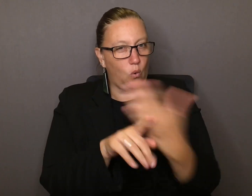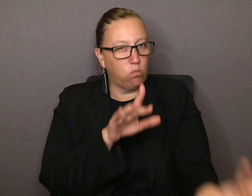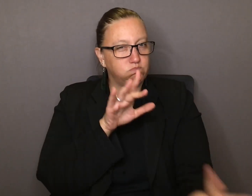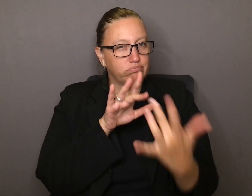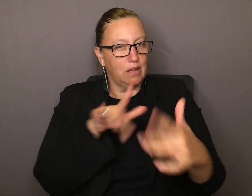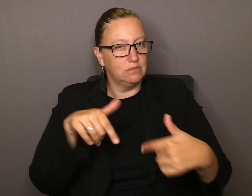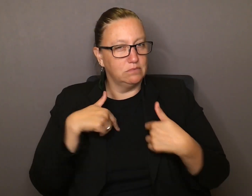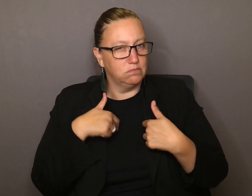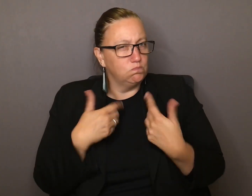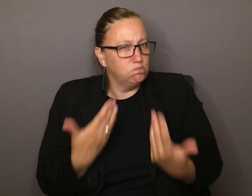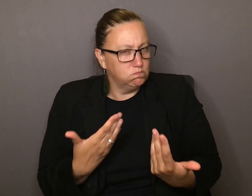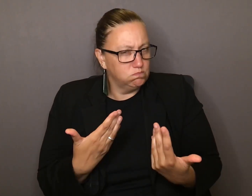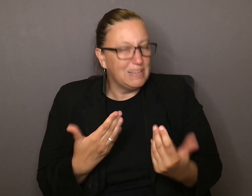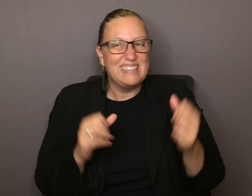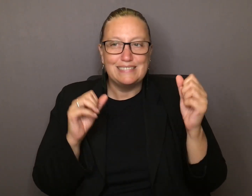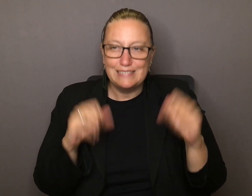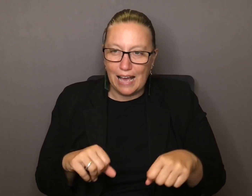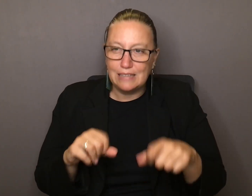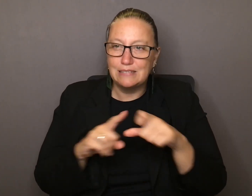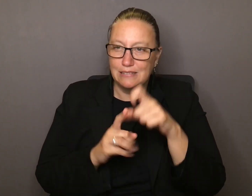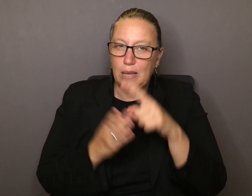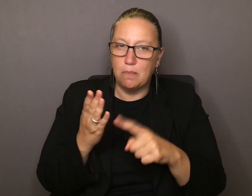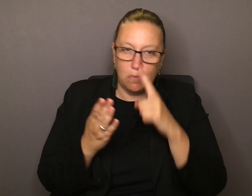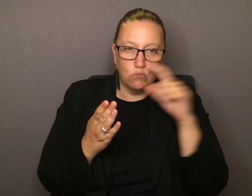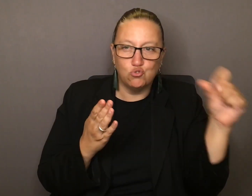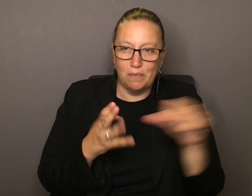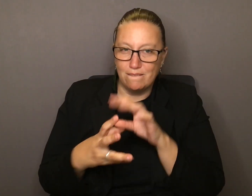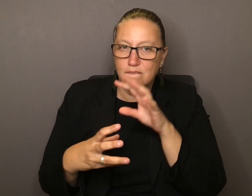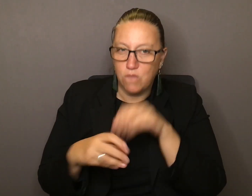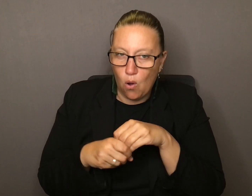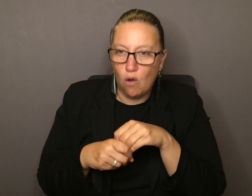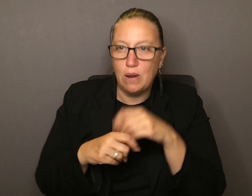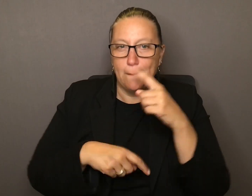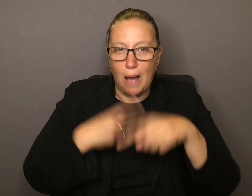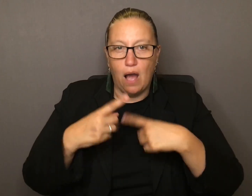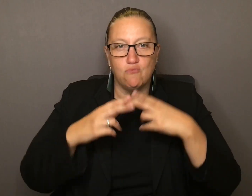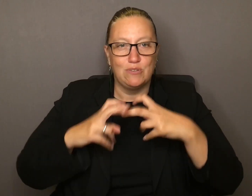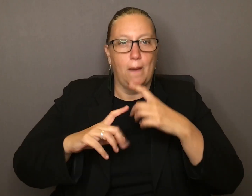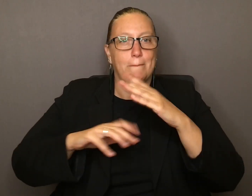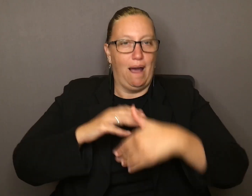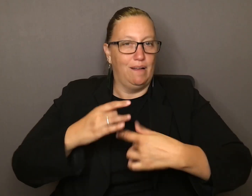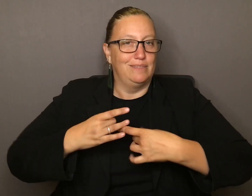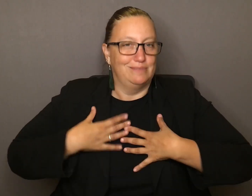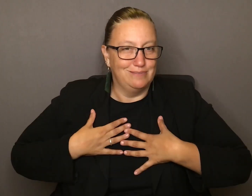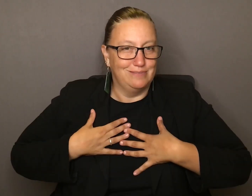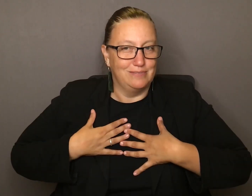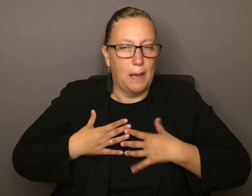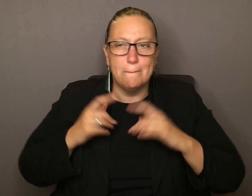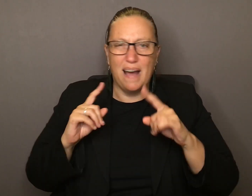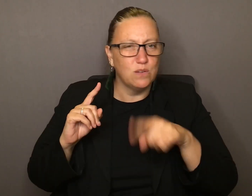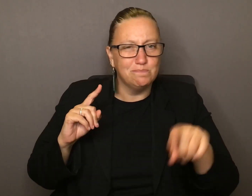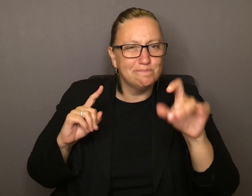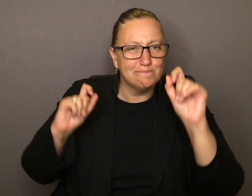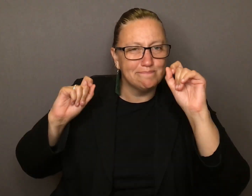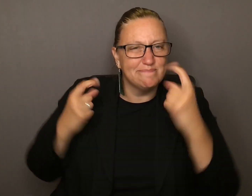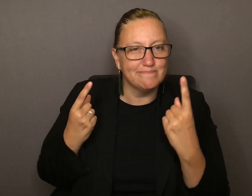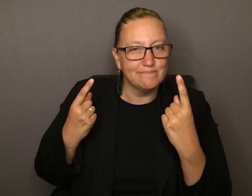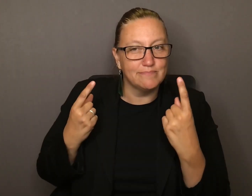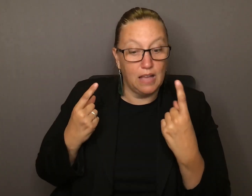disabled people should be involved in research about us, but what's less understood is that involving us early